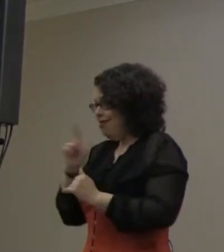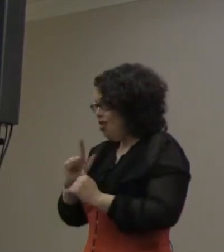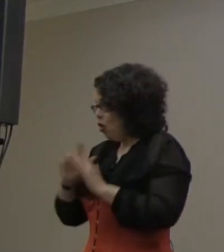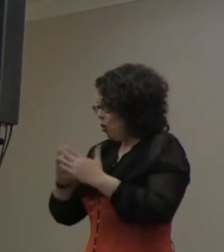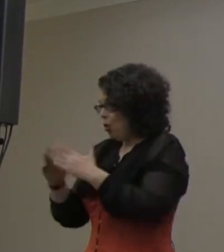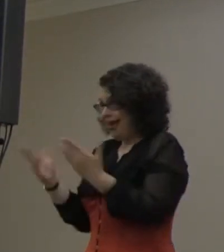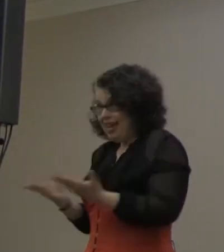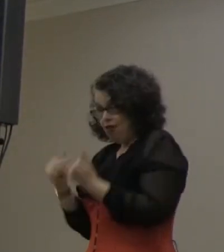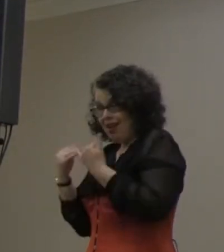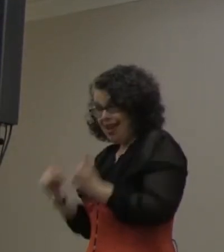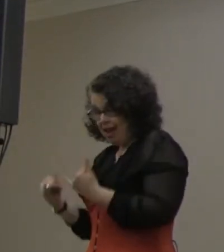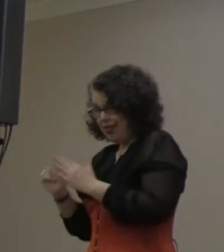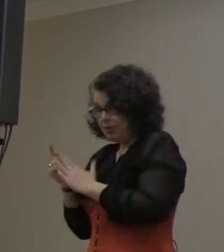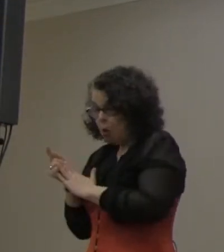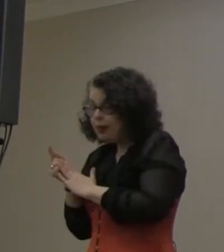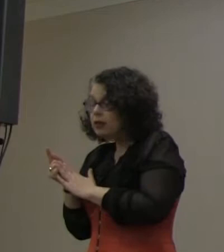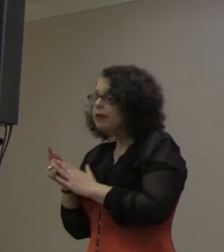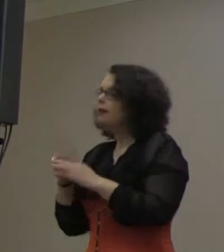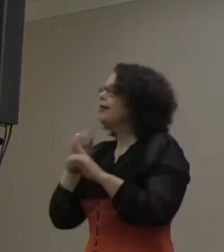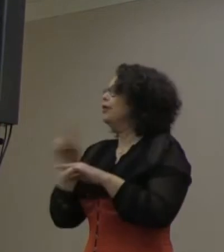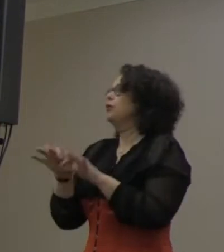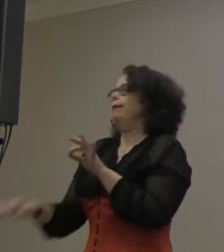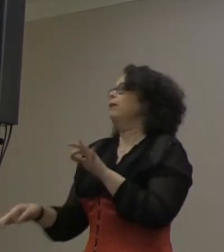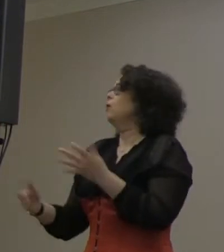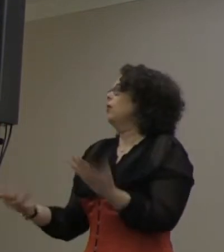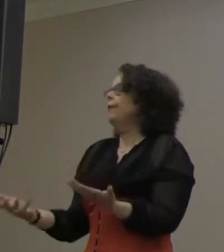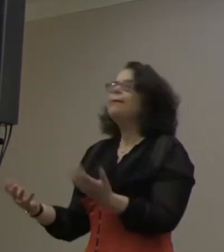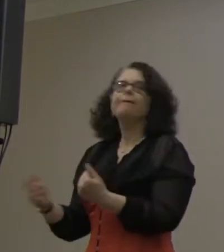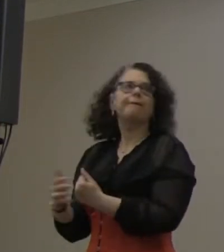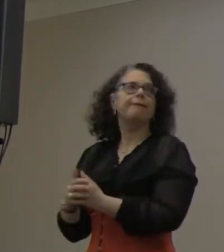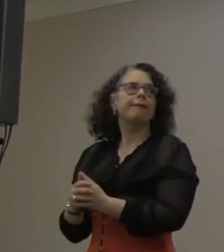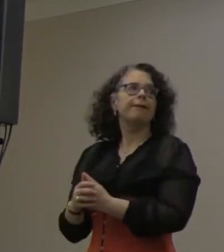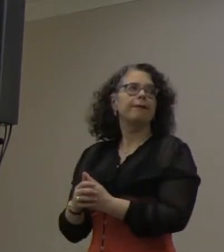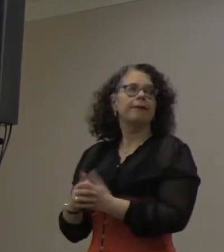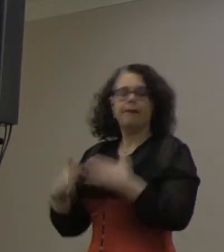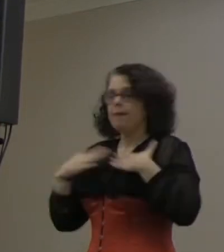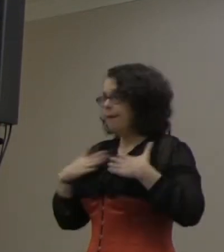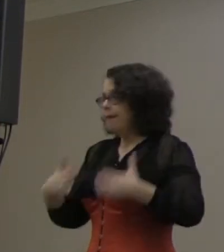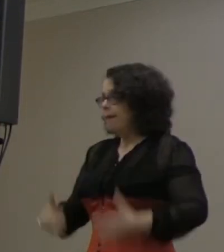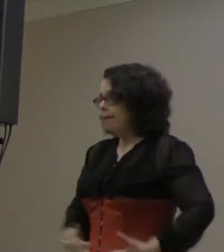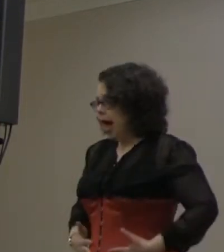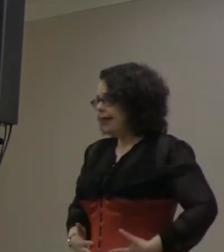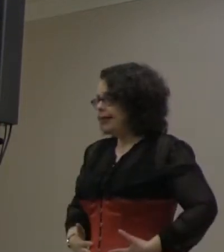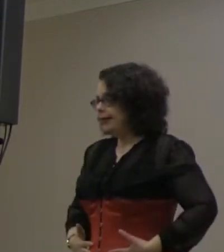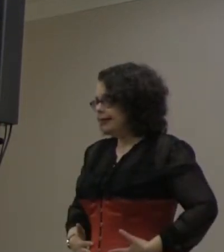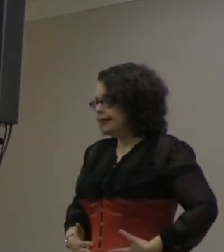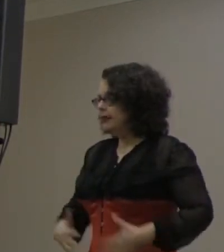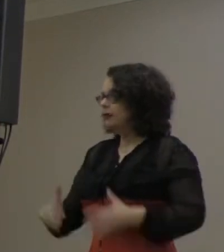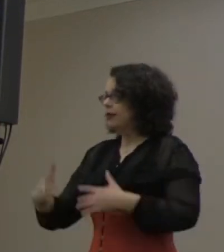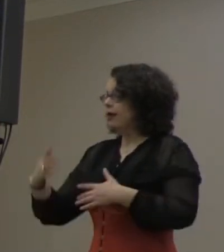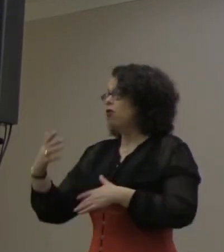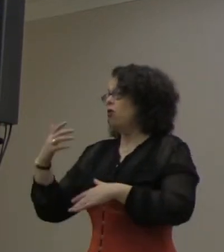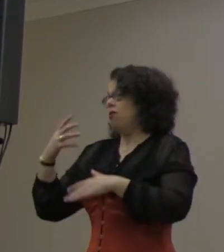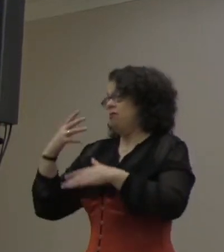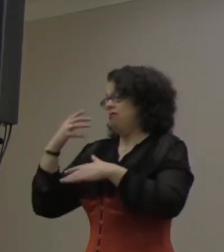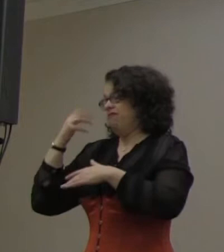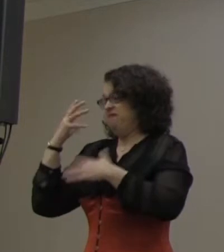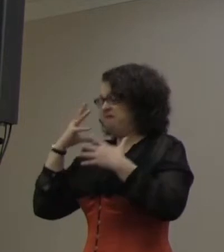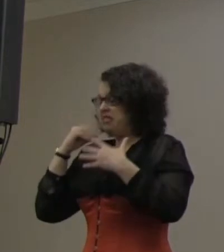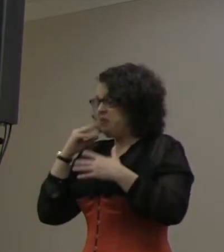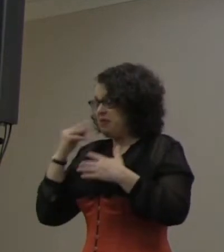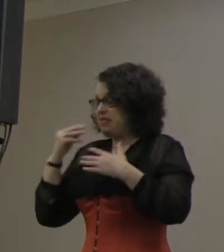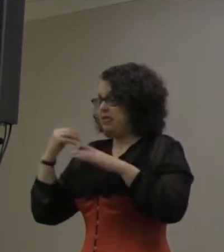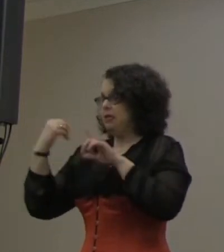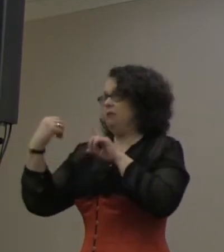now? And the answer is simple. Bodies that are under assault.